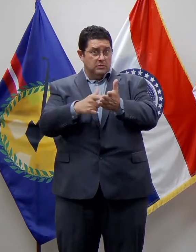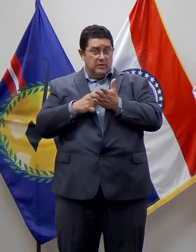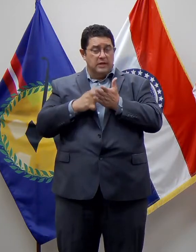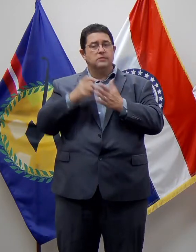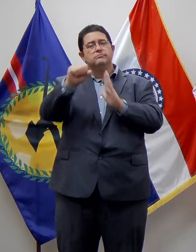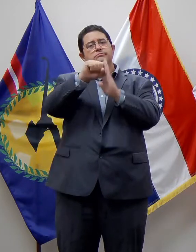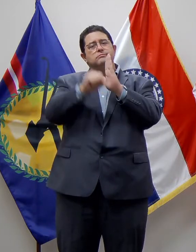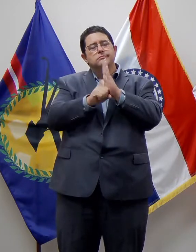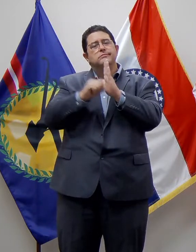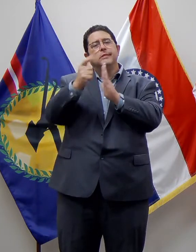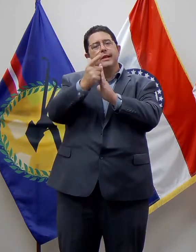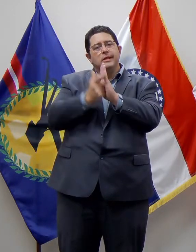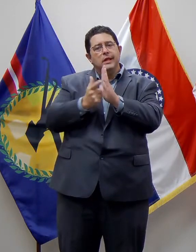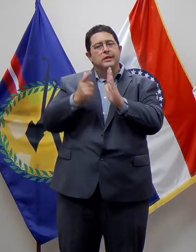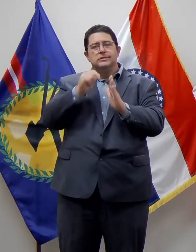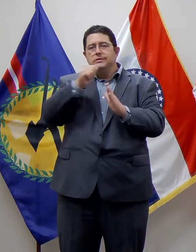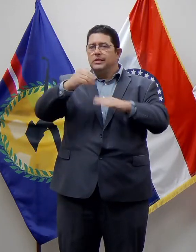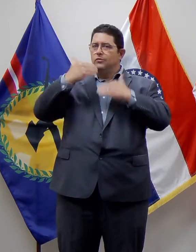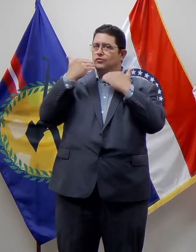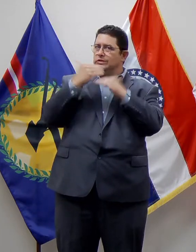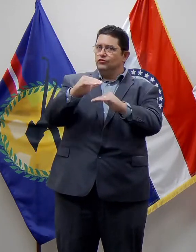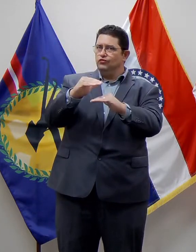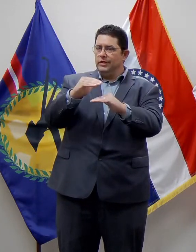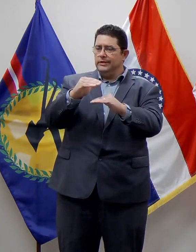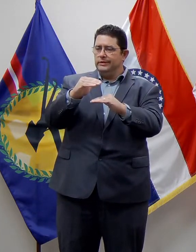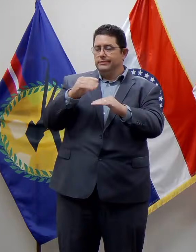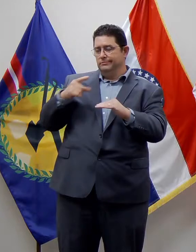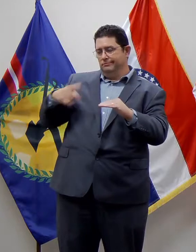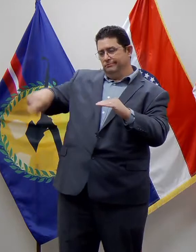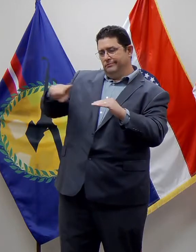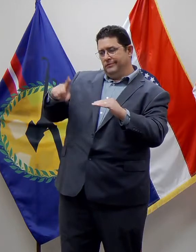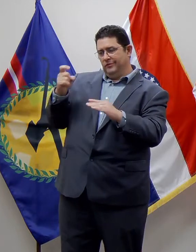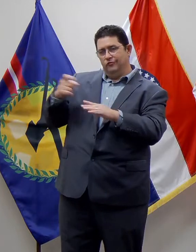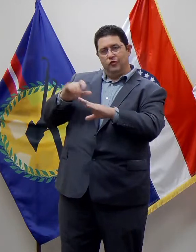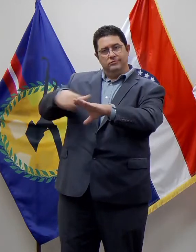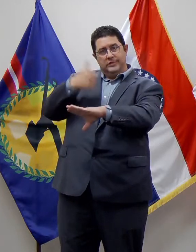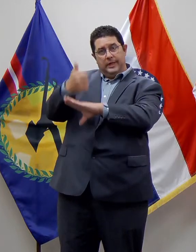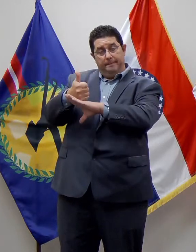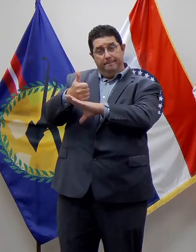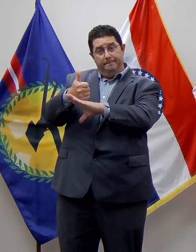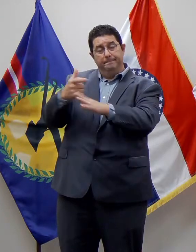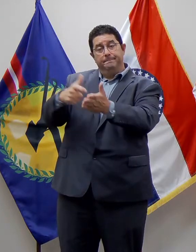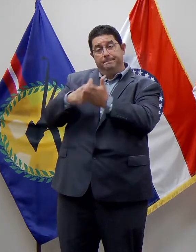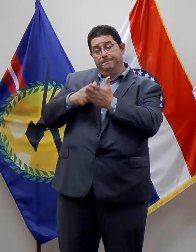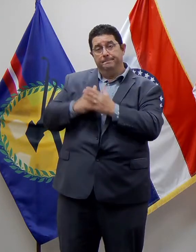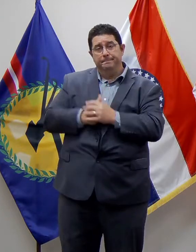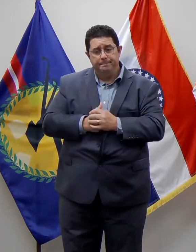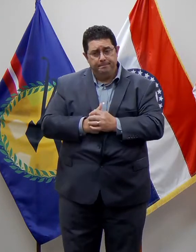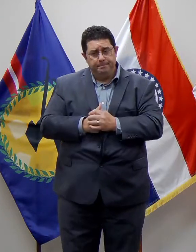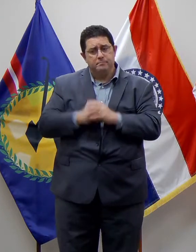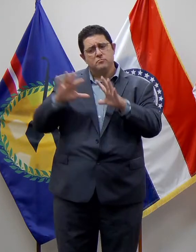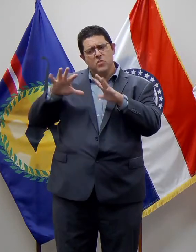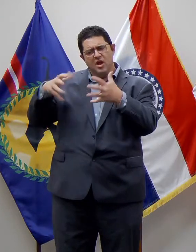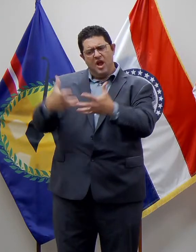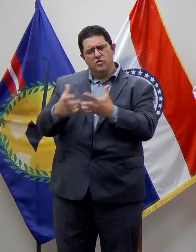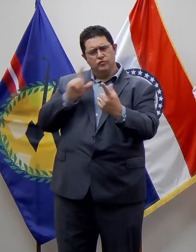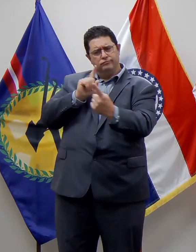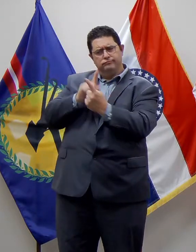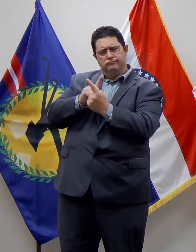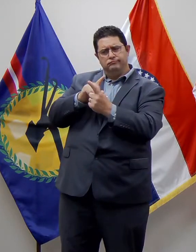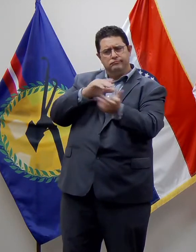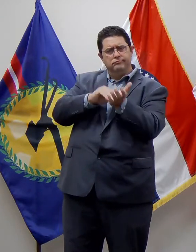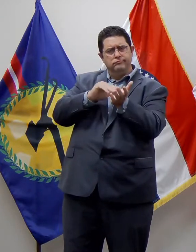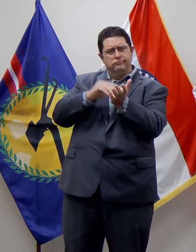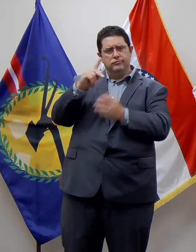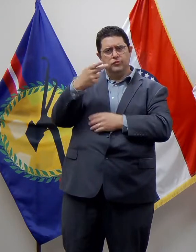state legislation does not restrict the executive branch from putting one into place. The council will meet with Dr. Khan and other